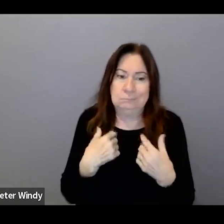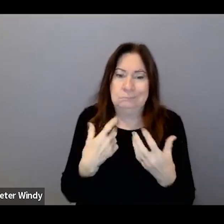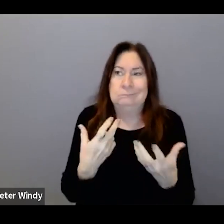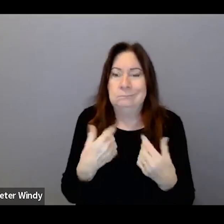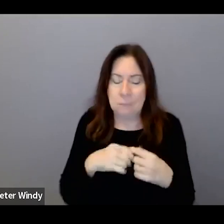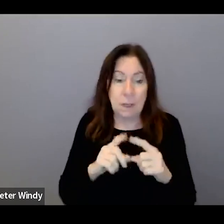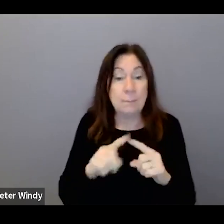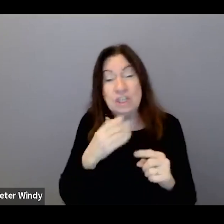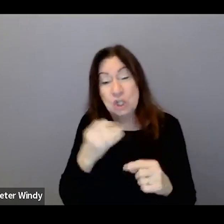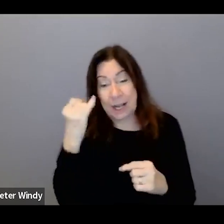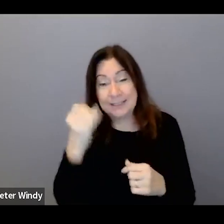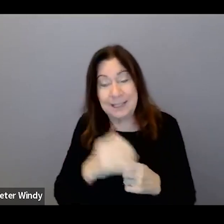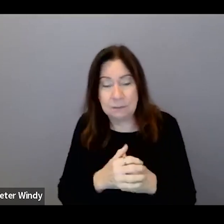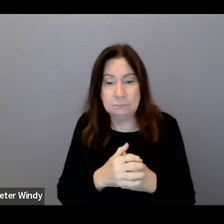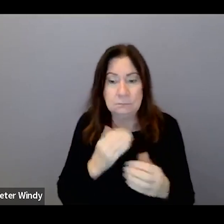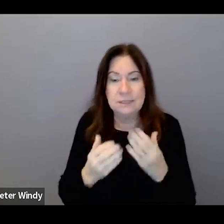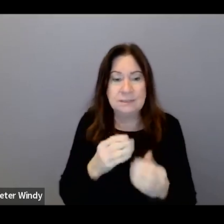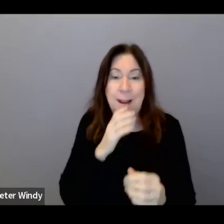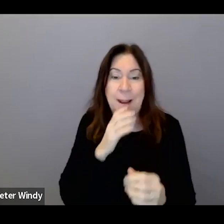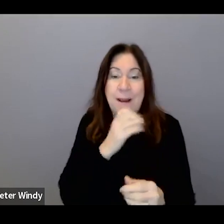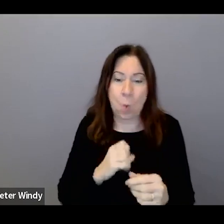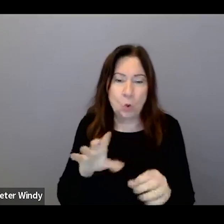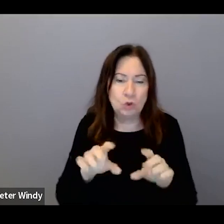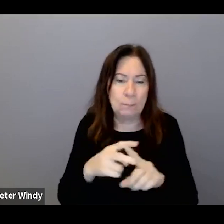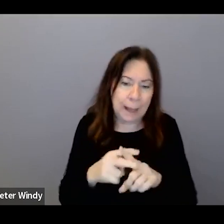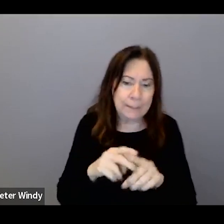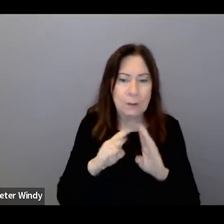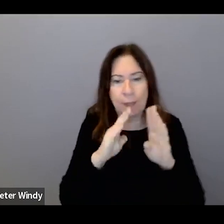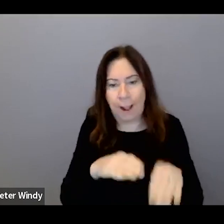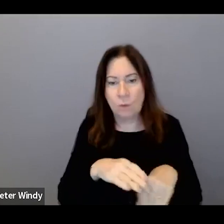But it is a good idea, no matter the age of your plumbing or home or whatever.